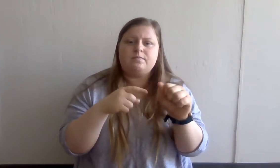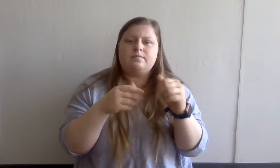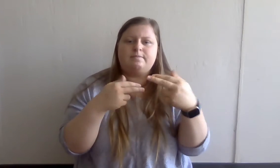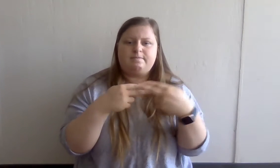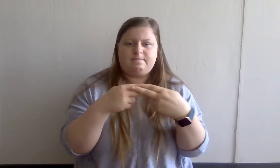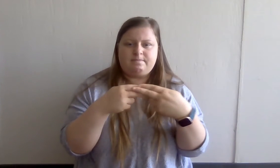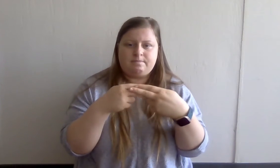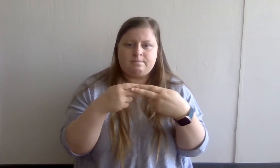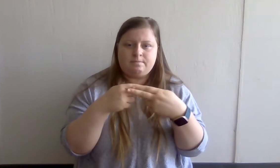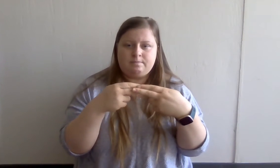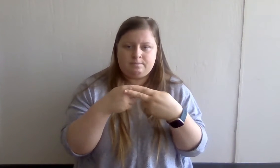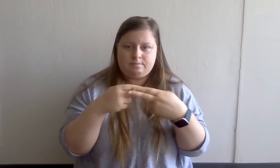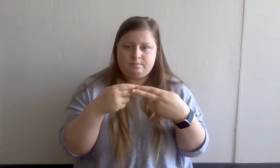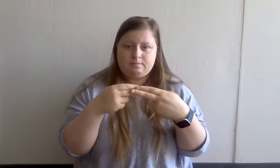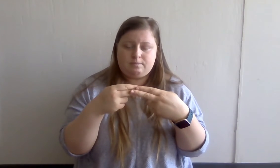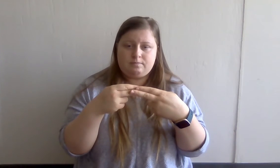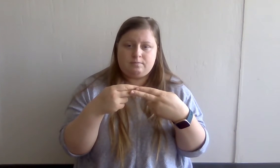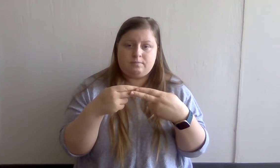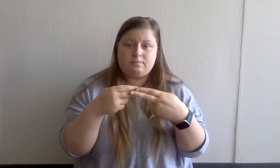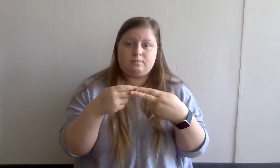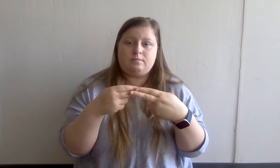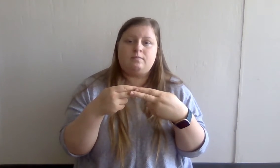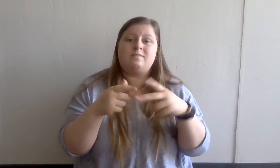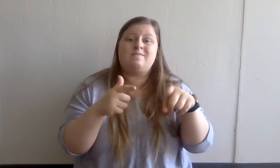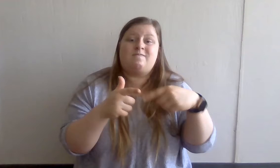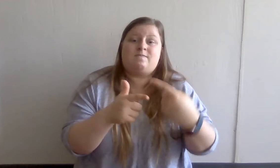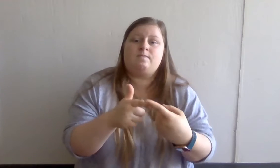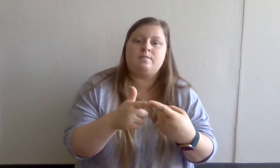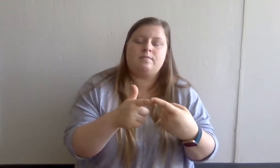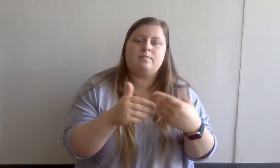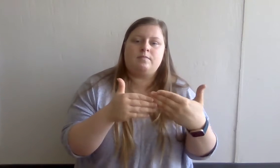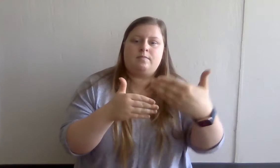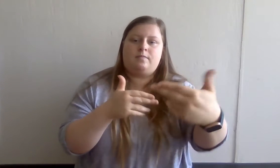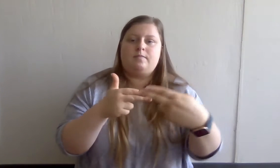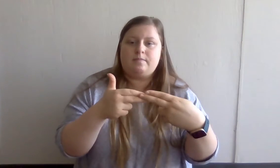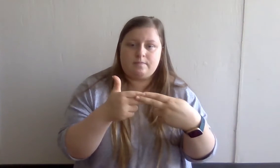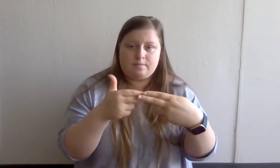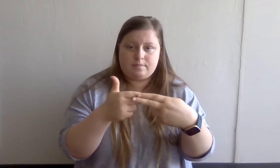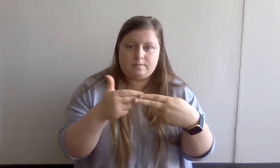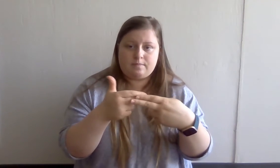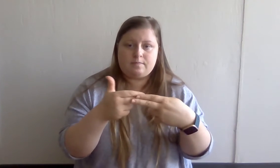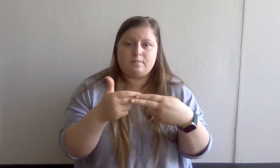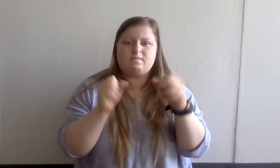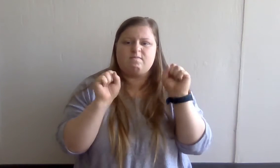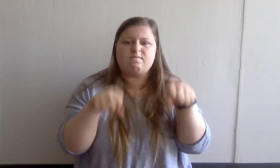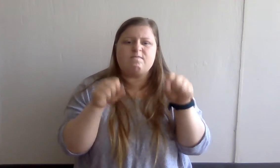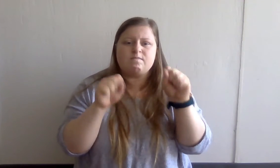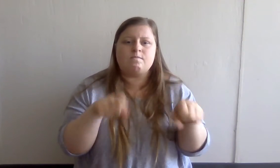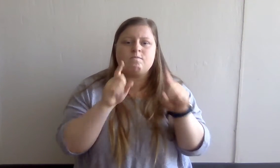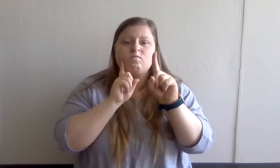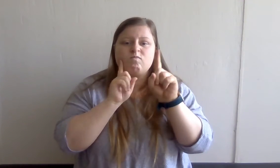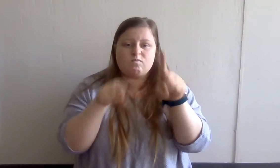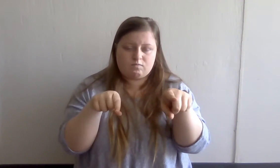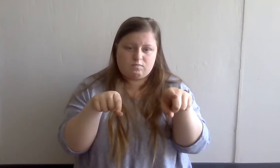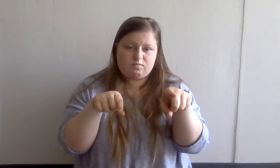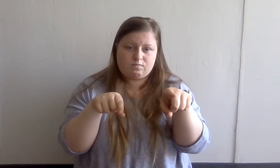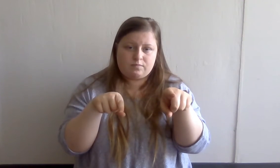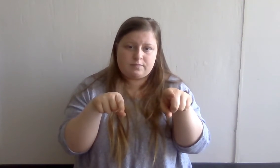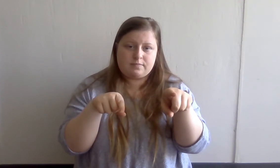Then you will have prompts, and you will have to try to create recasts and expansions for each